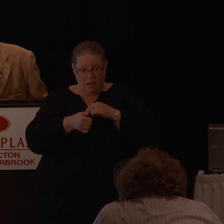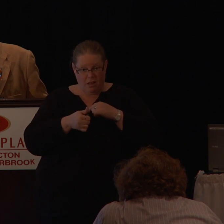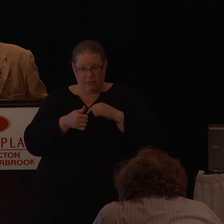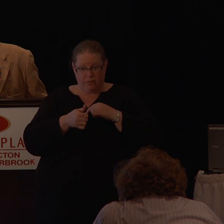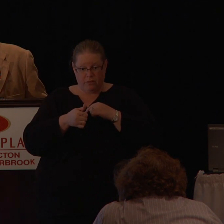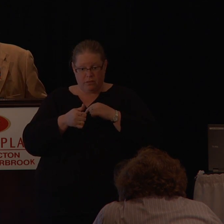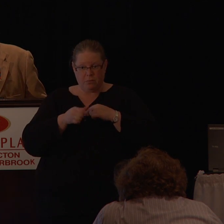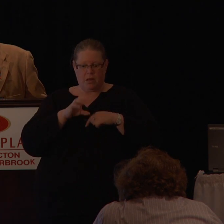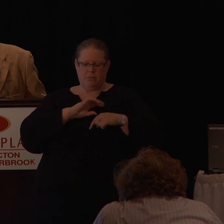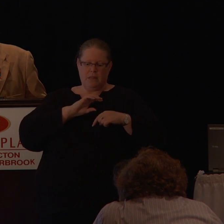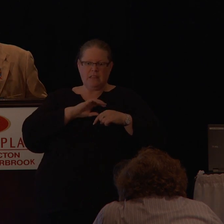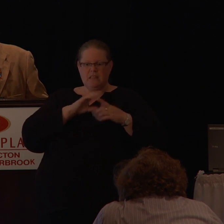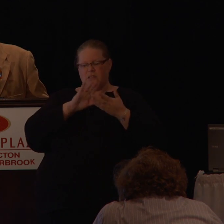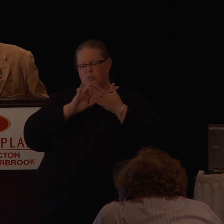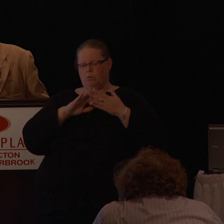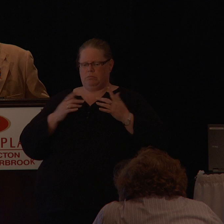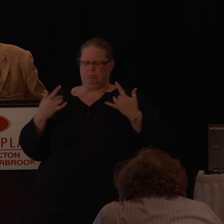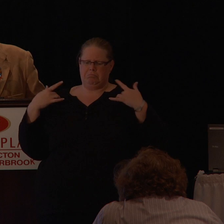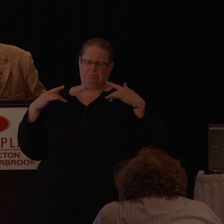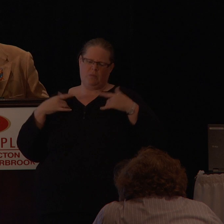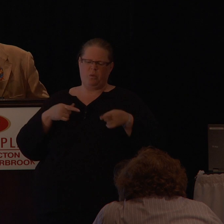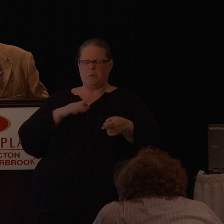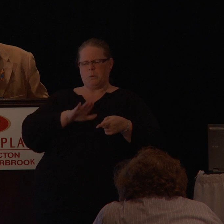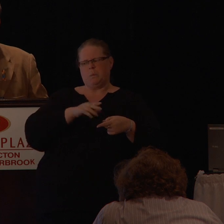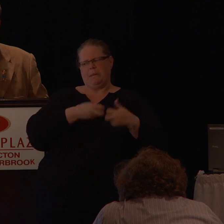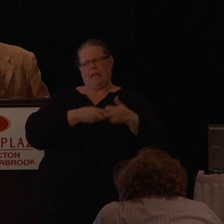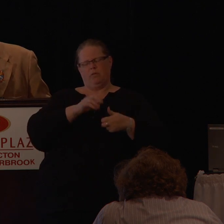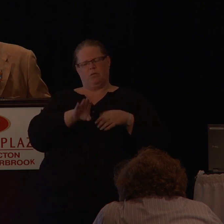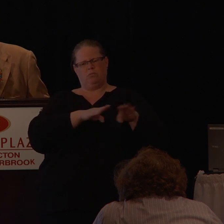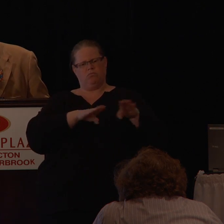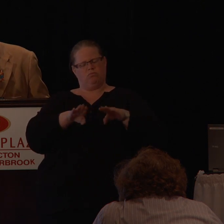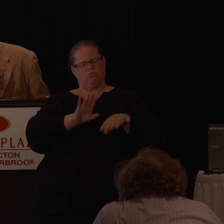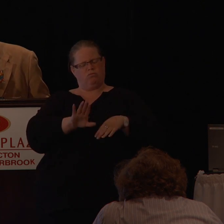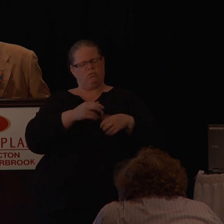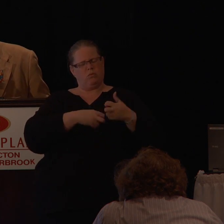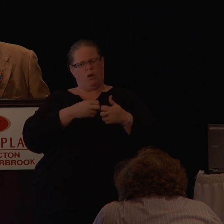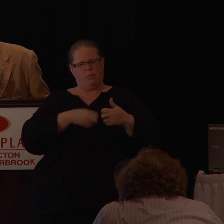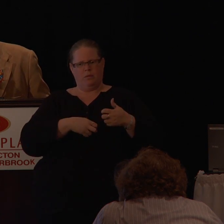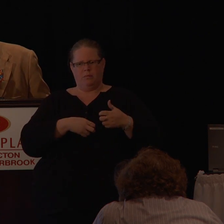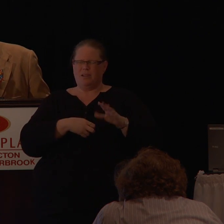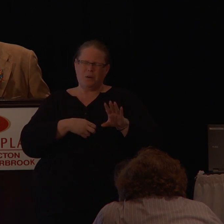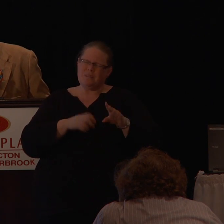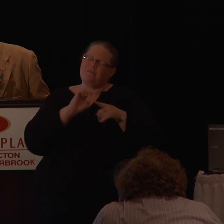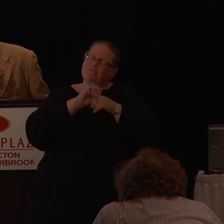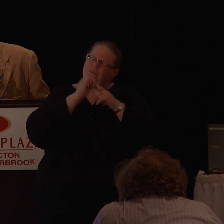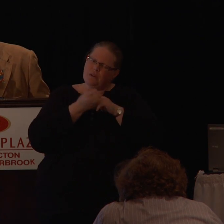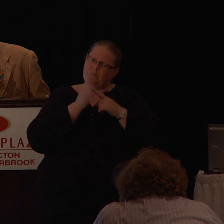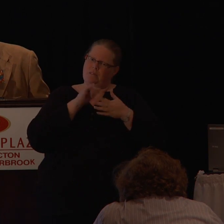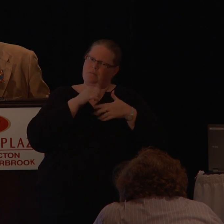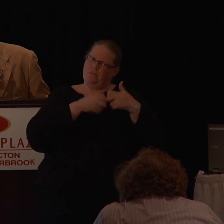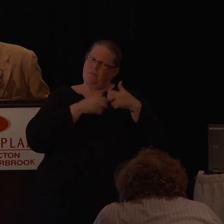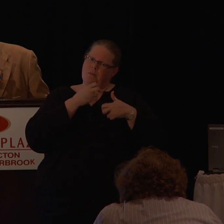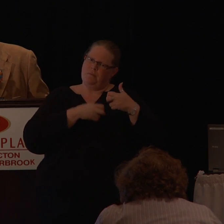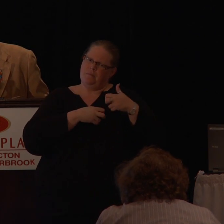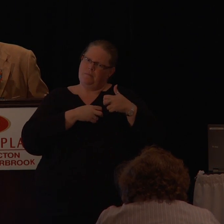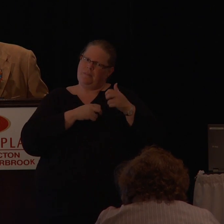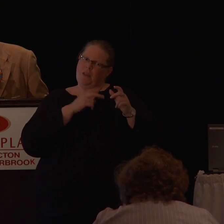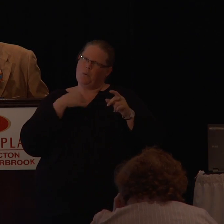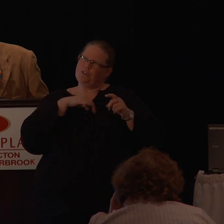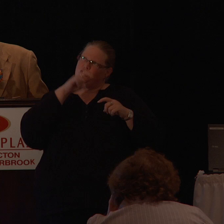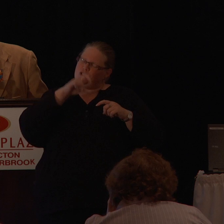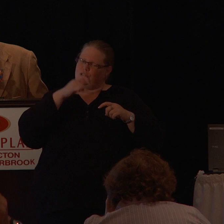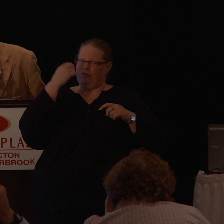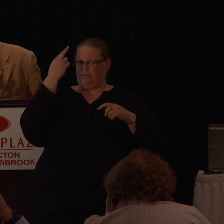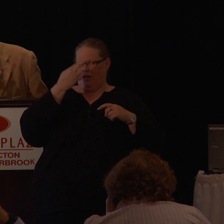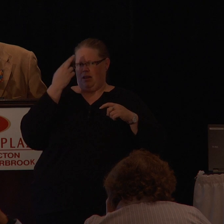responsibility to the child. They never think that it might be that environment that might be harmful. And they should. And I